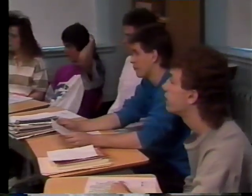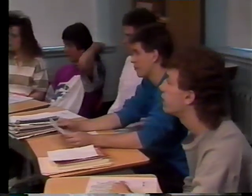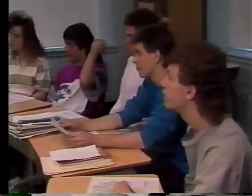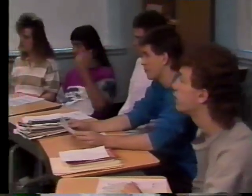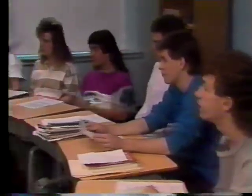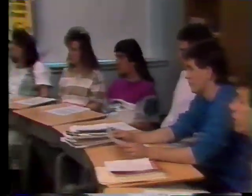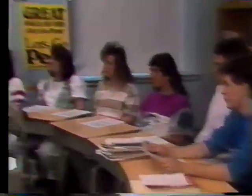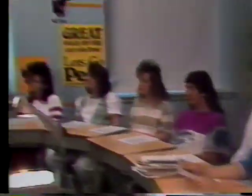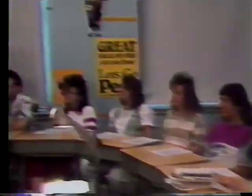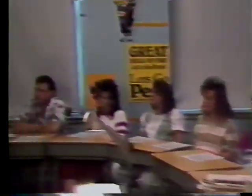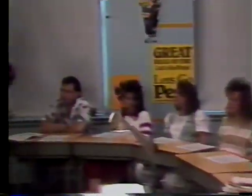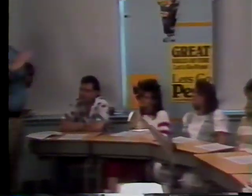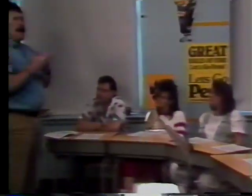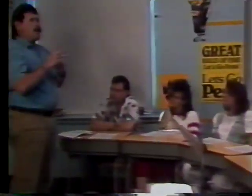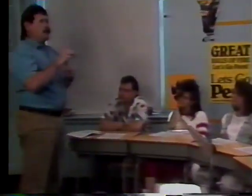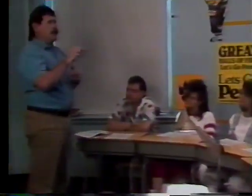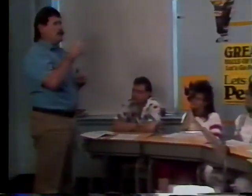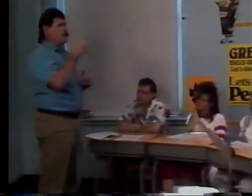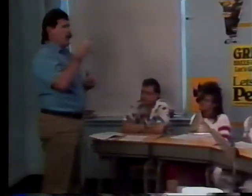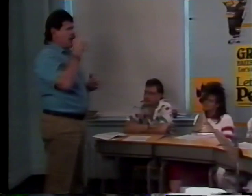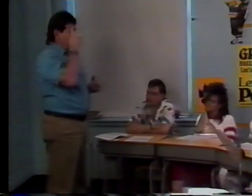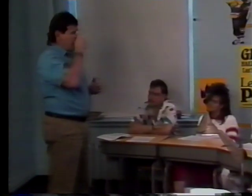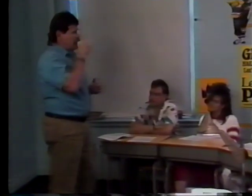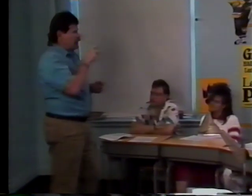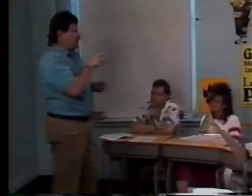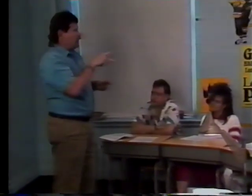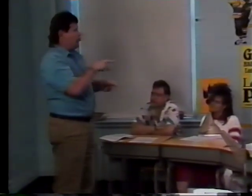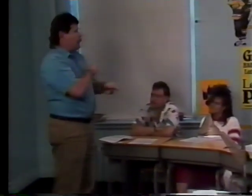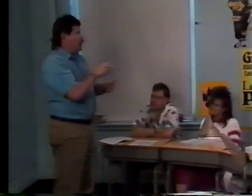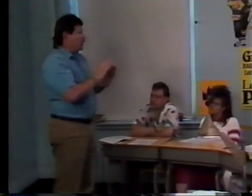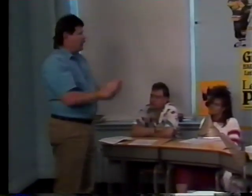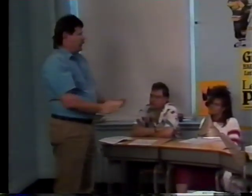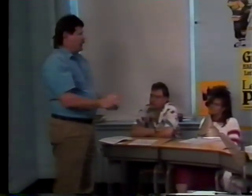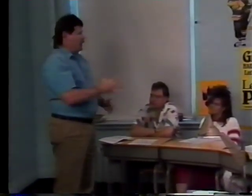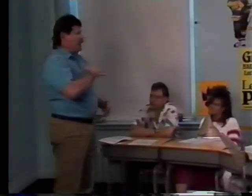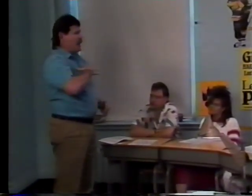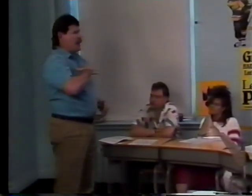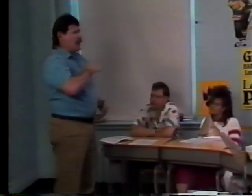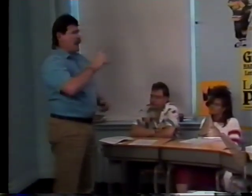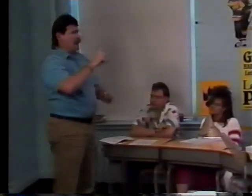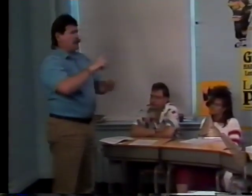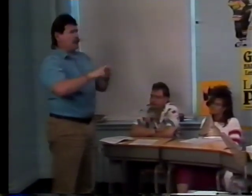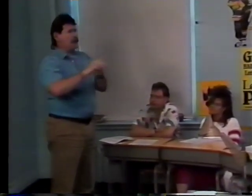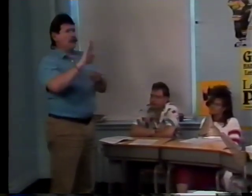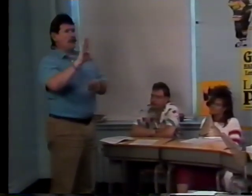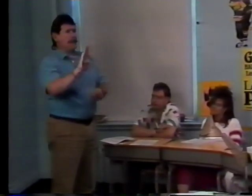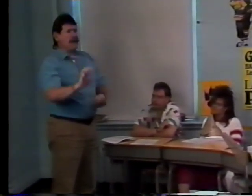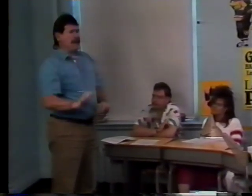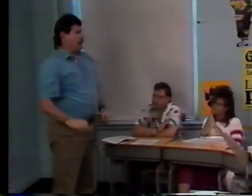Okay? How do you think the poet likes to be?